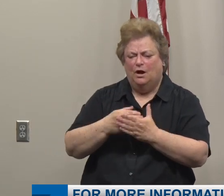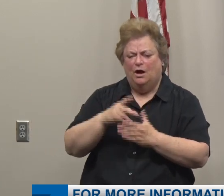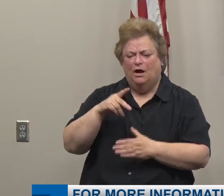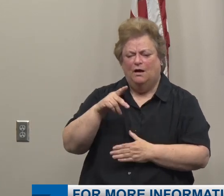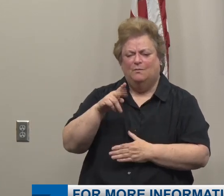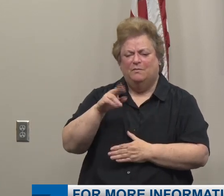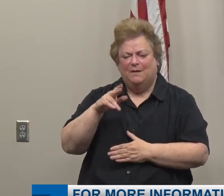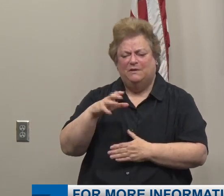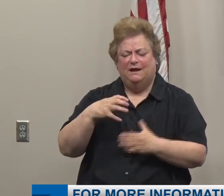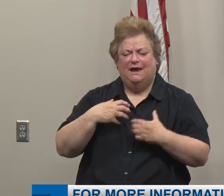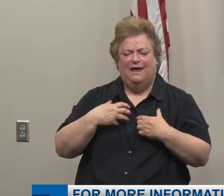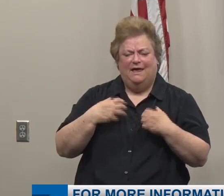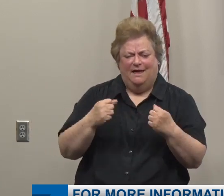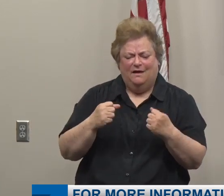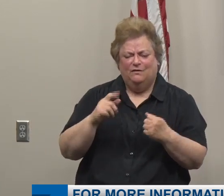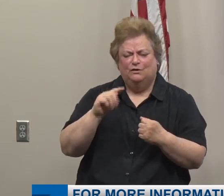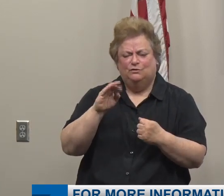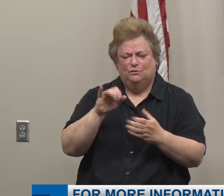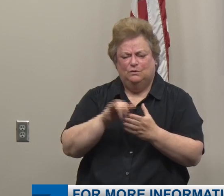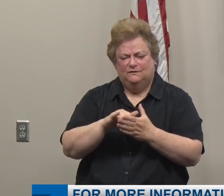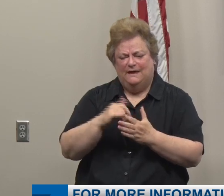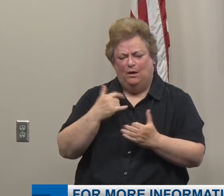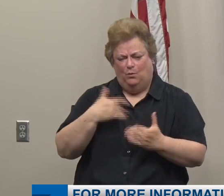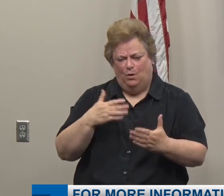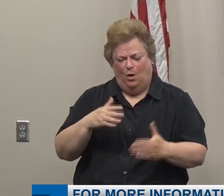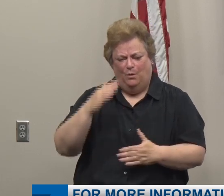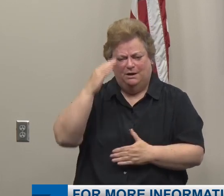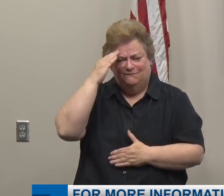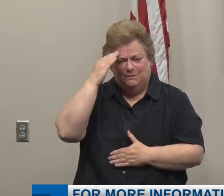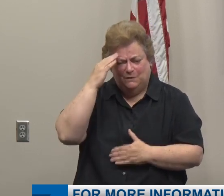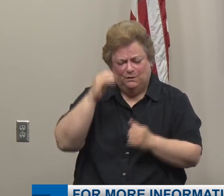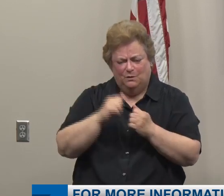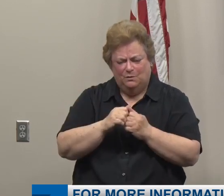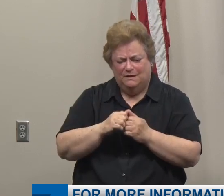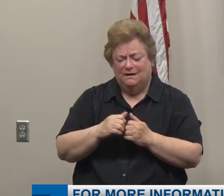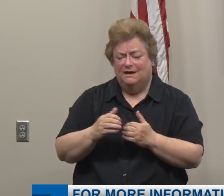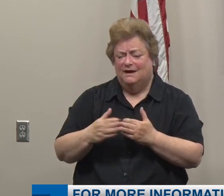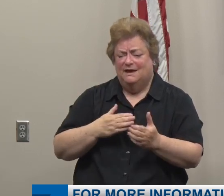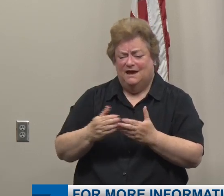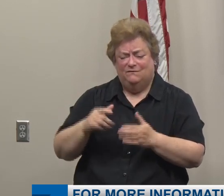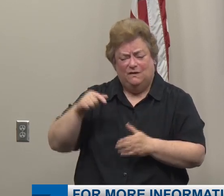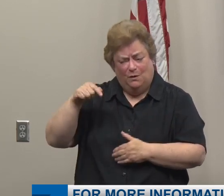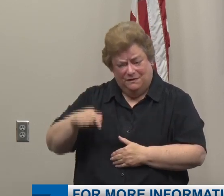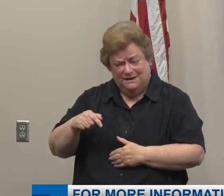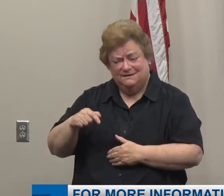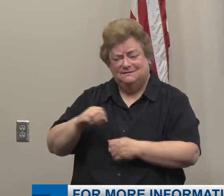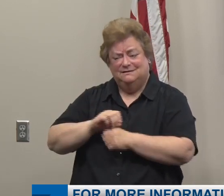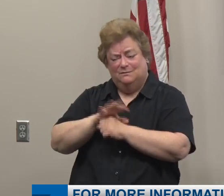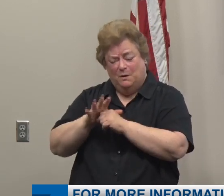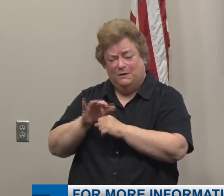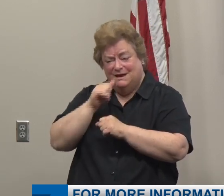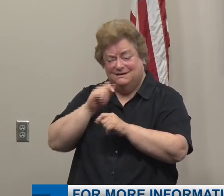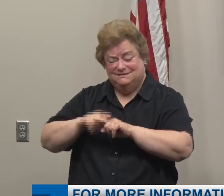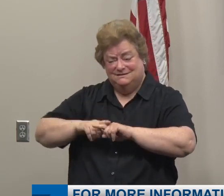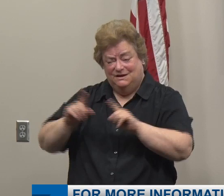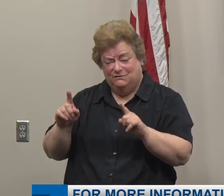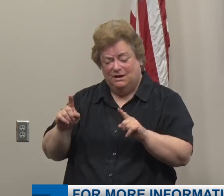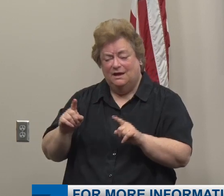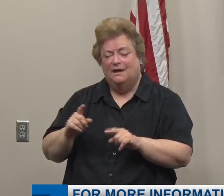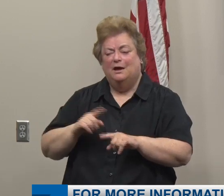that we're familiar with and work with in the community even though this pandemic is different there are some things in